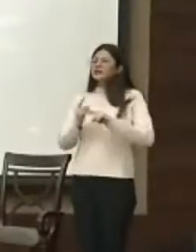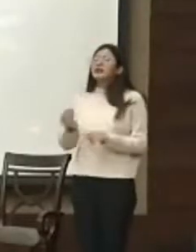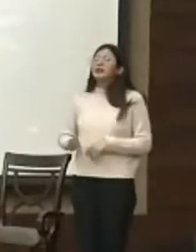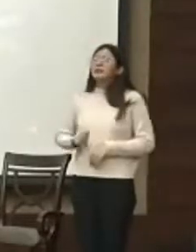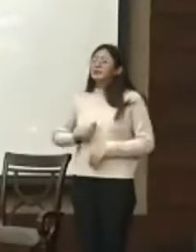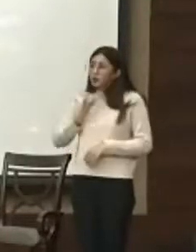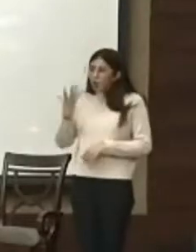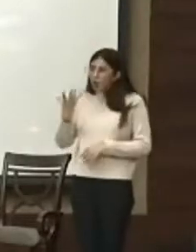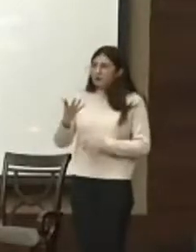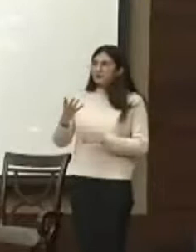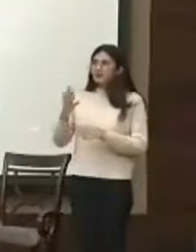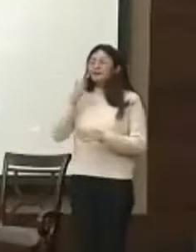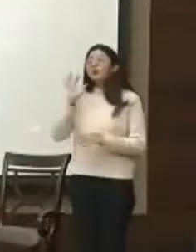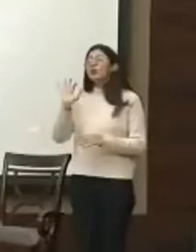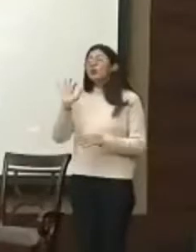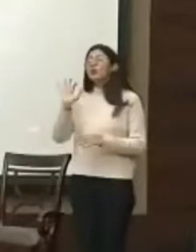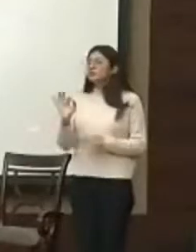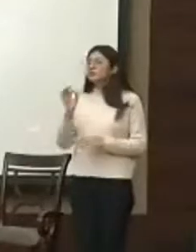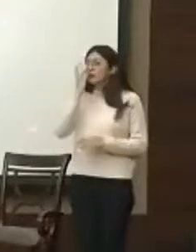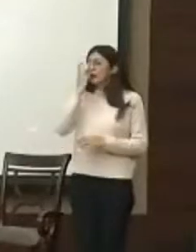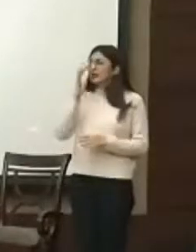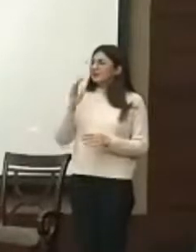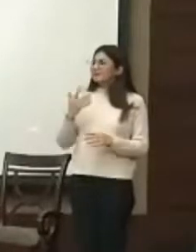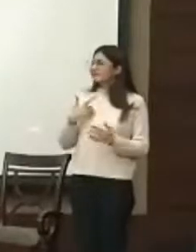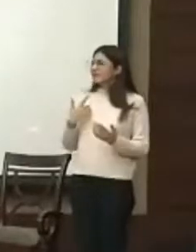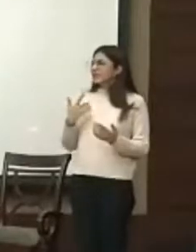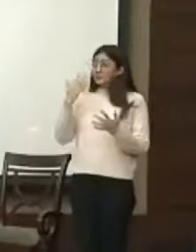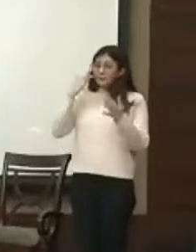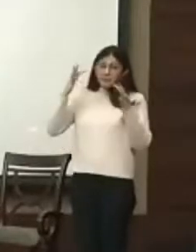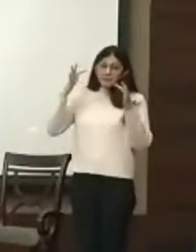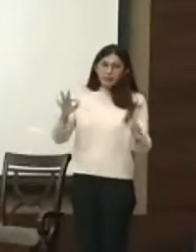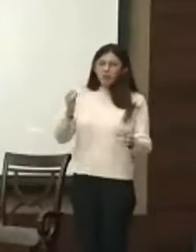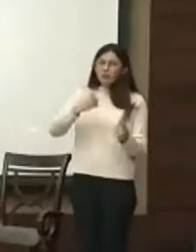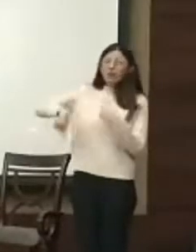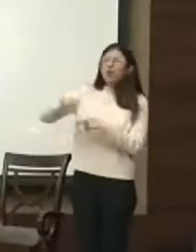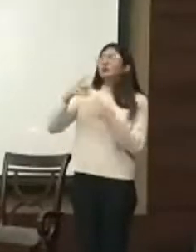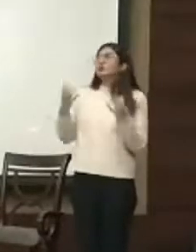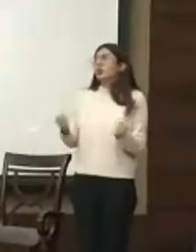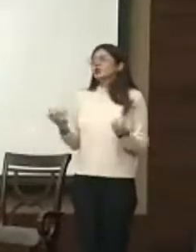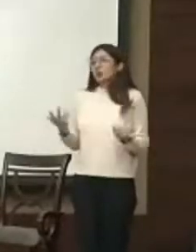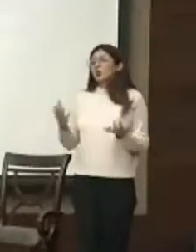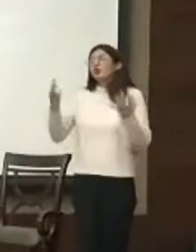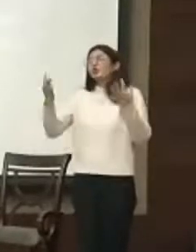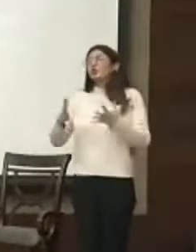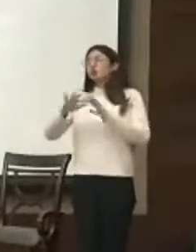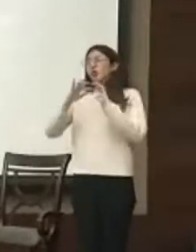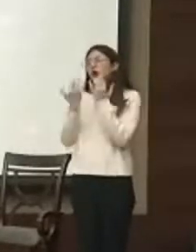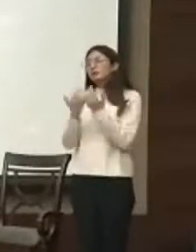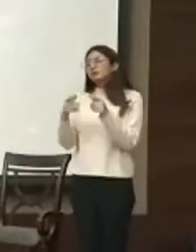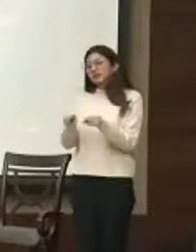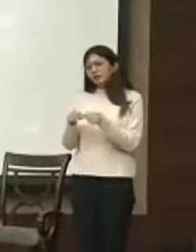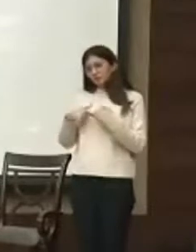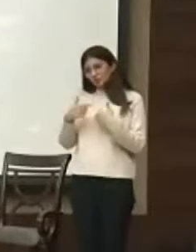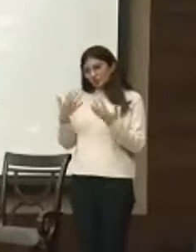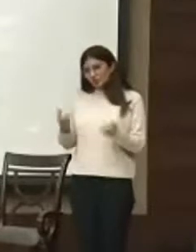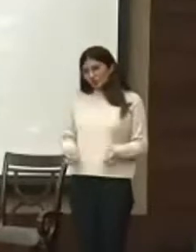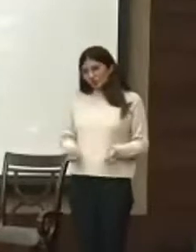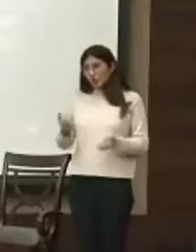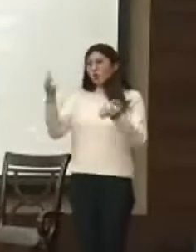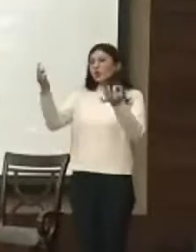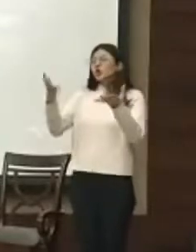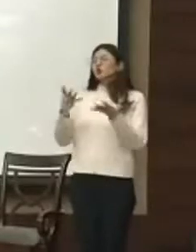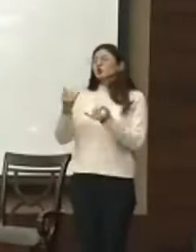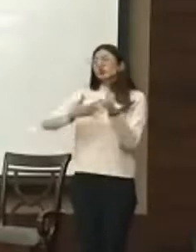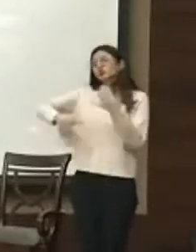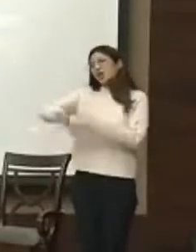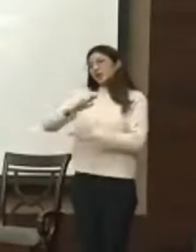sense of creativity, because essentially what we're trying to do is create a new world. Essentially, what we're trying to do is create a new society.